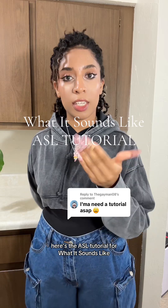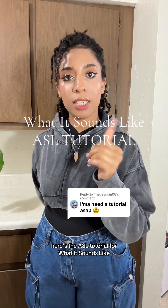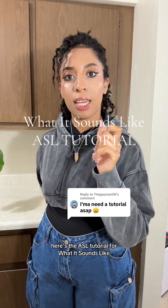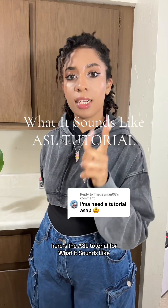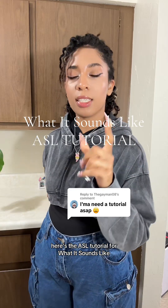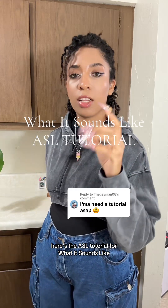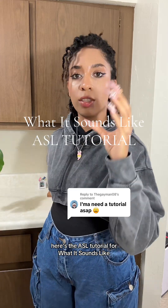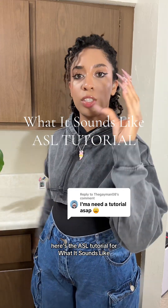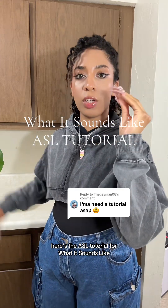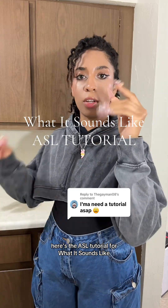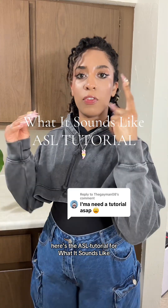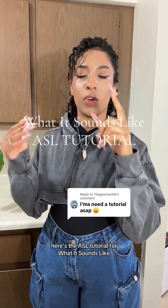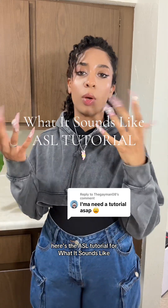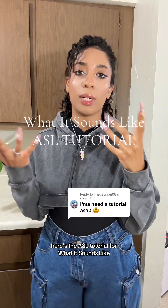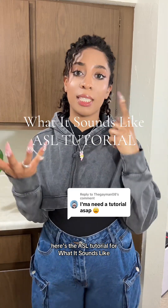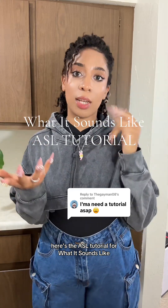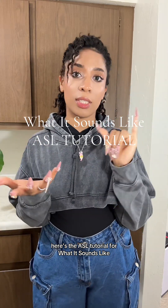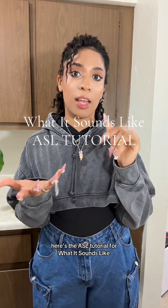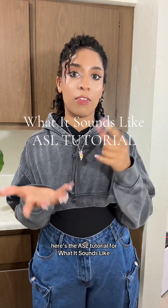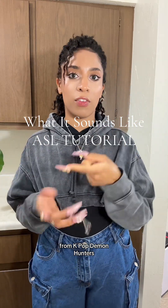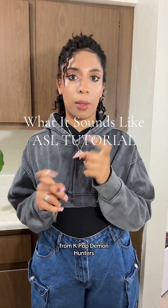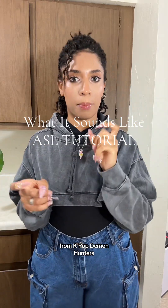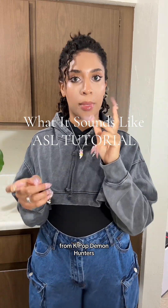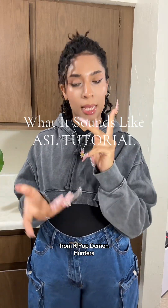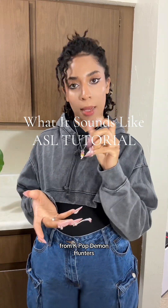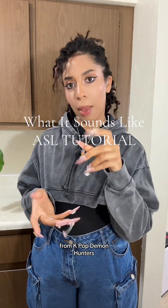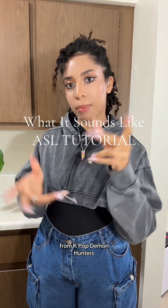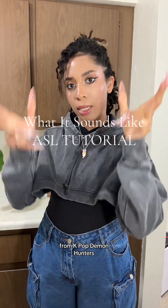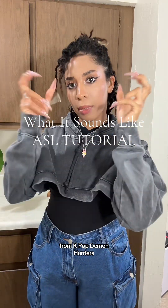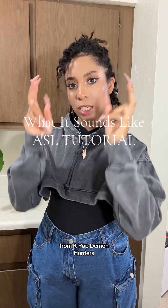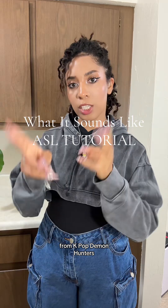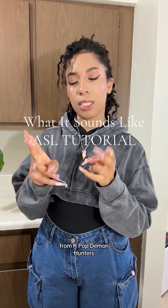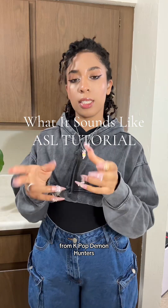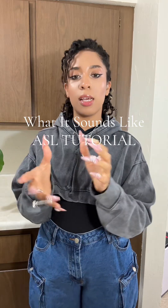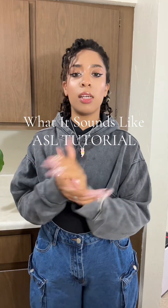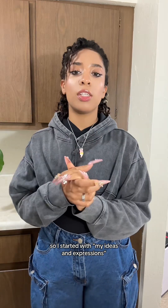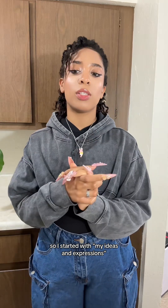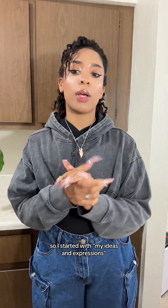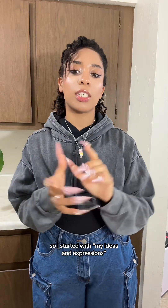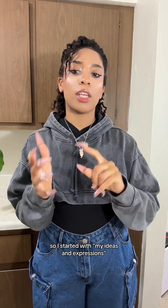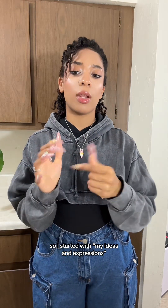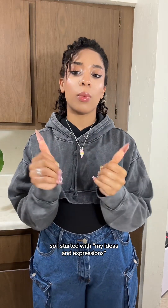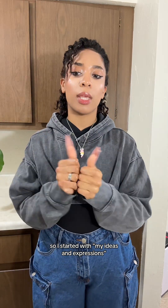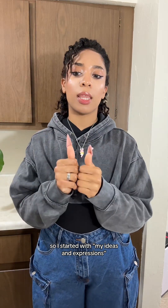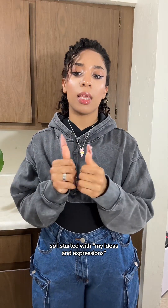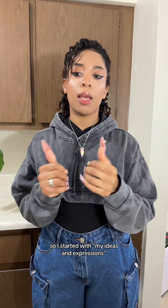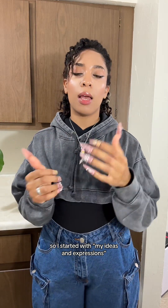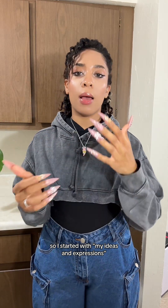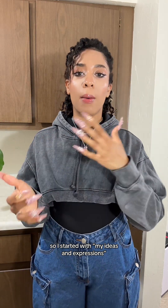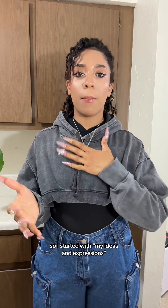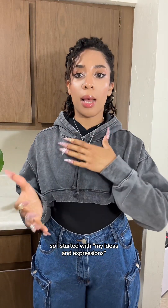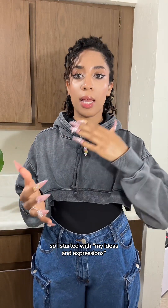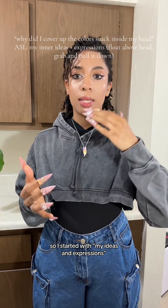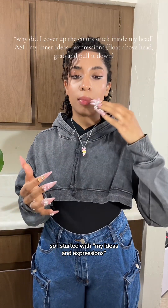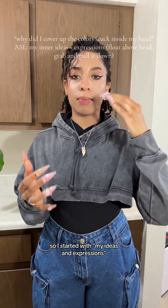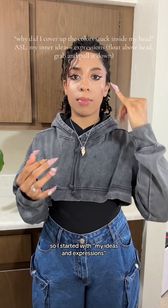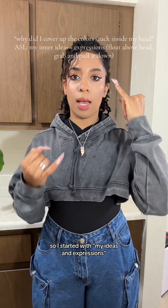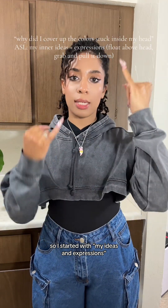Here's the ASL tutorial for what it sounds like from Kpop Demon Hunters. So I started with my